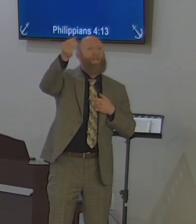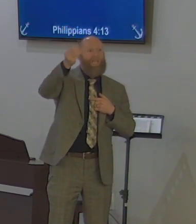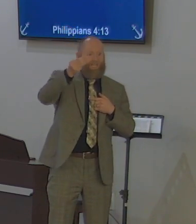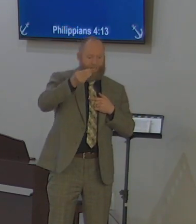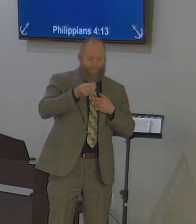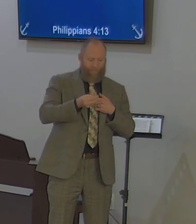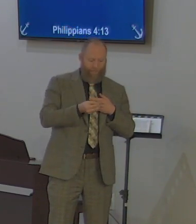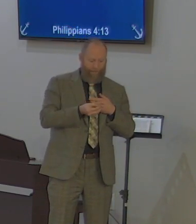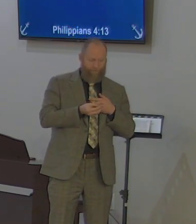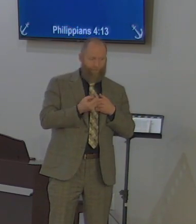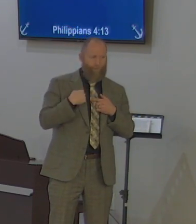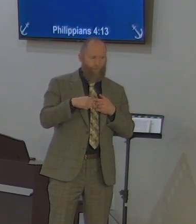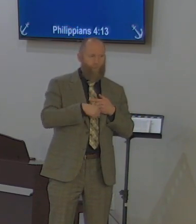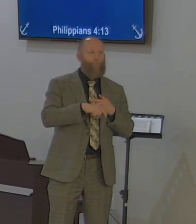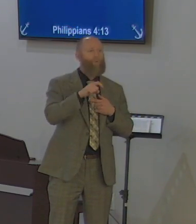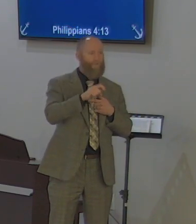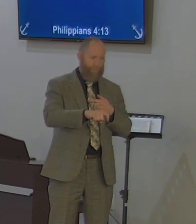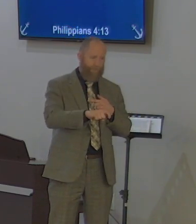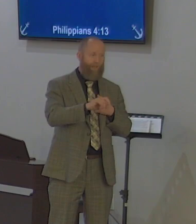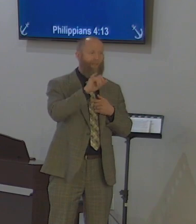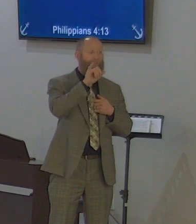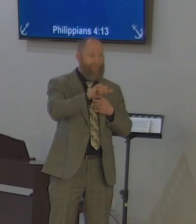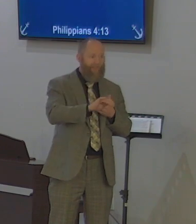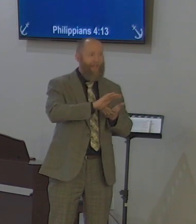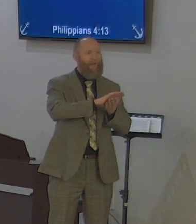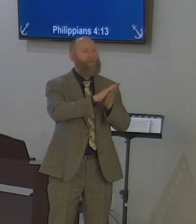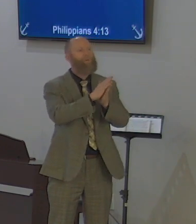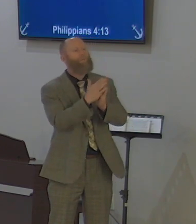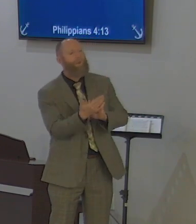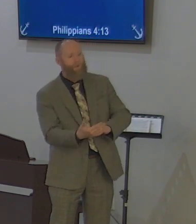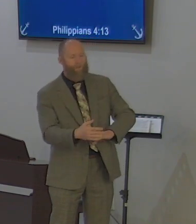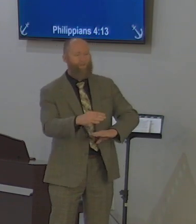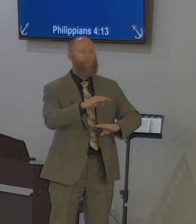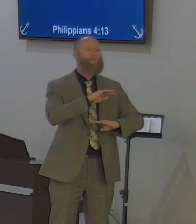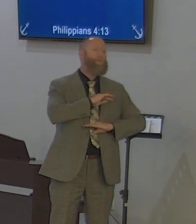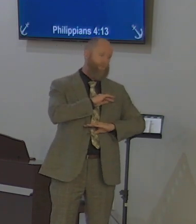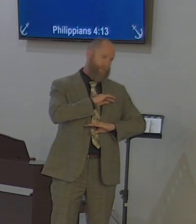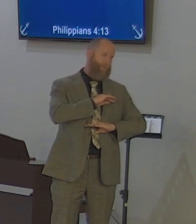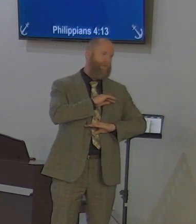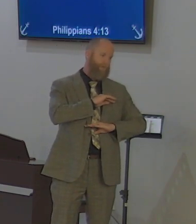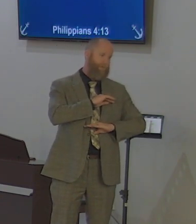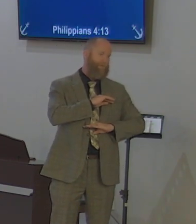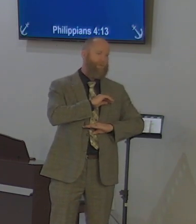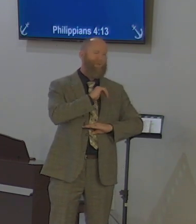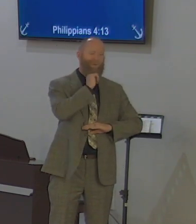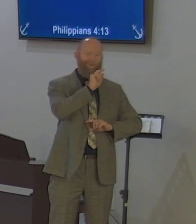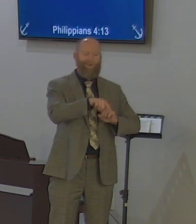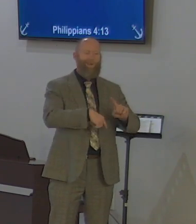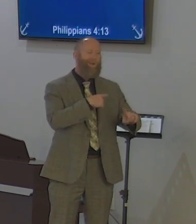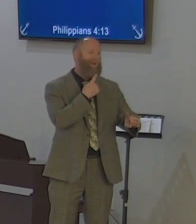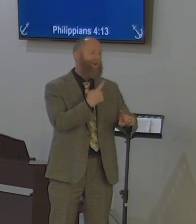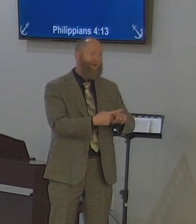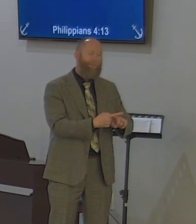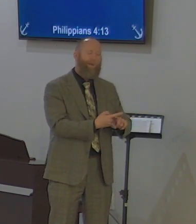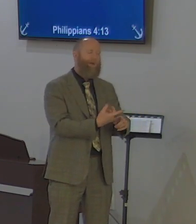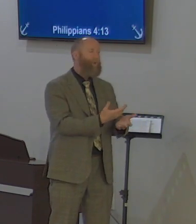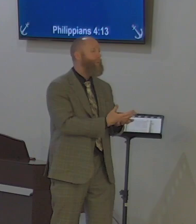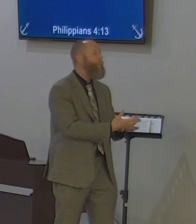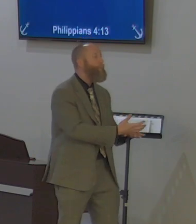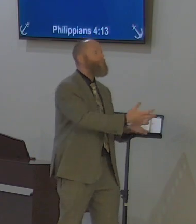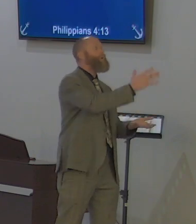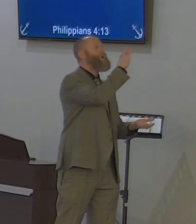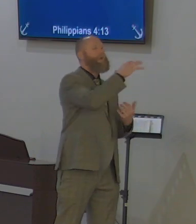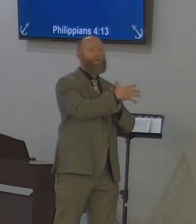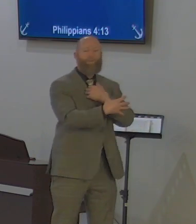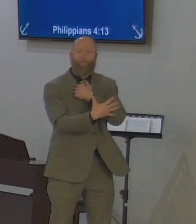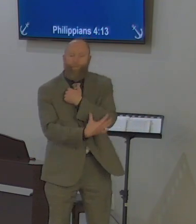abased and to abound. Because it's not about how to manage money and not manage money. It's not about eating high on the hog or not eating high on the